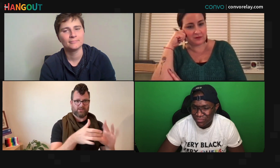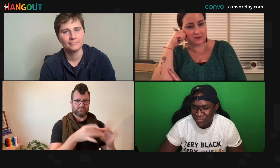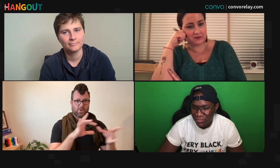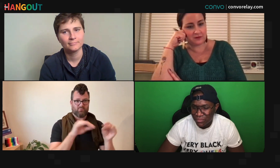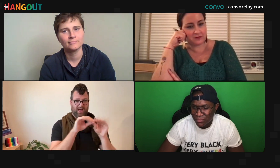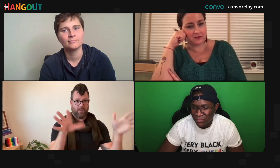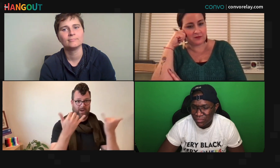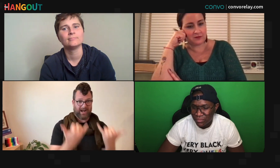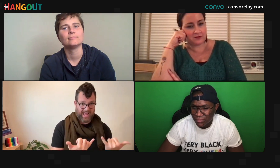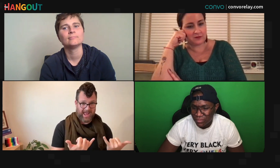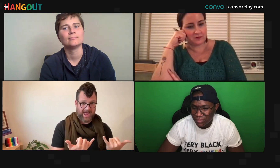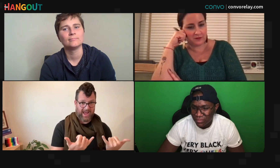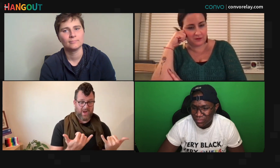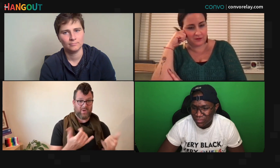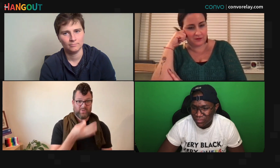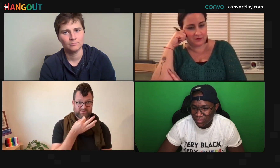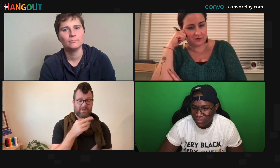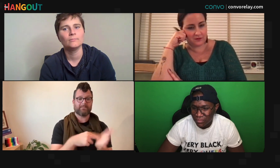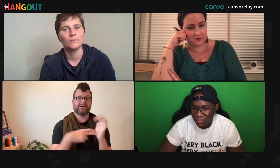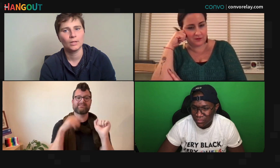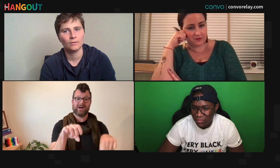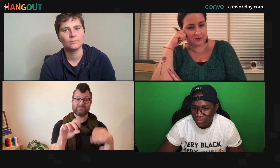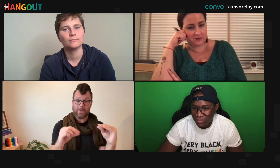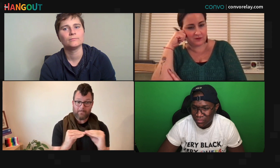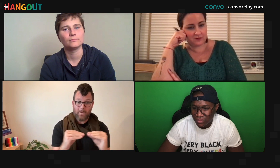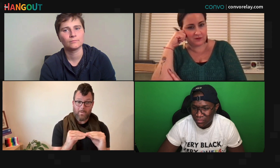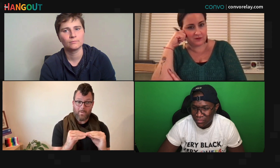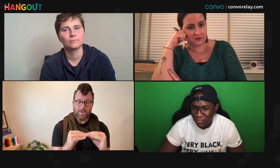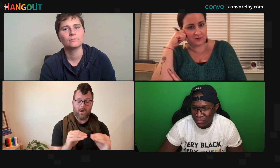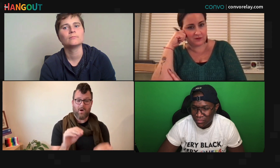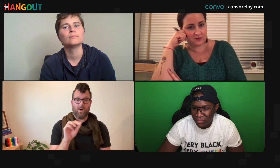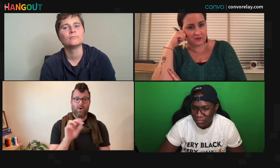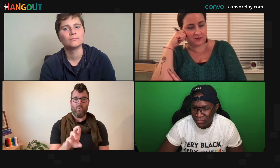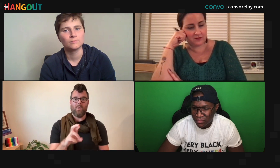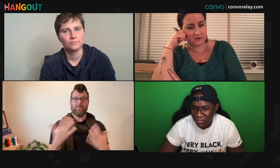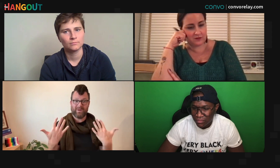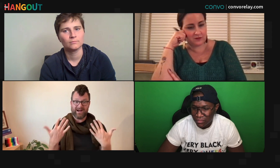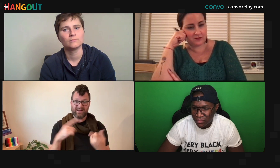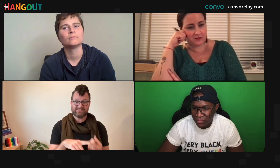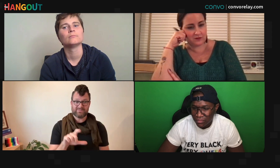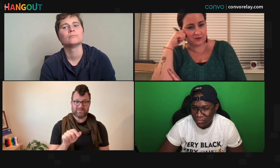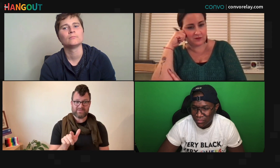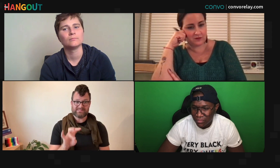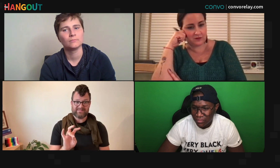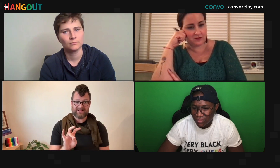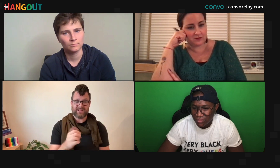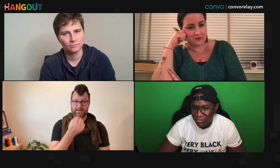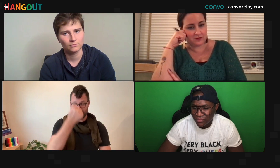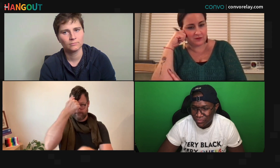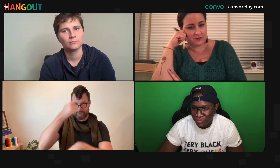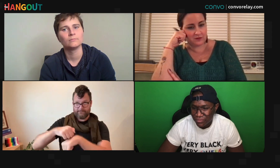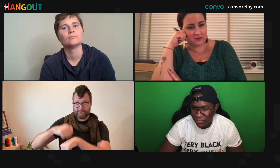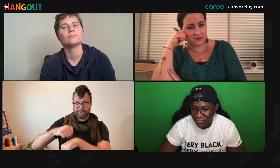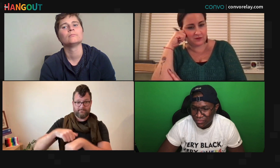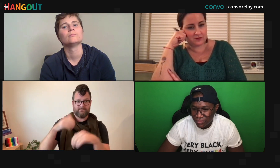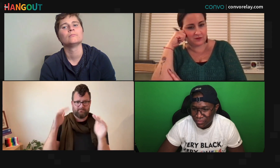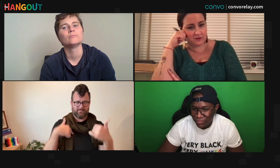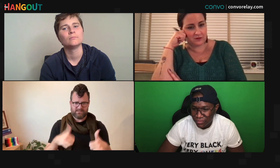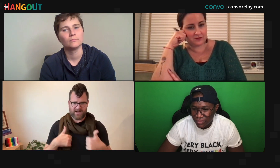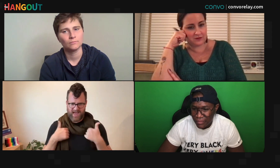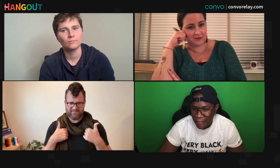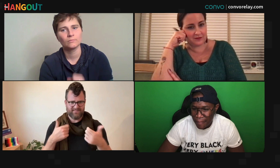because the story's out now. So that means I'm going to have to do more, or I'm going to have to wait